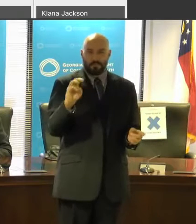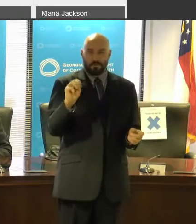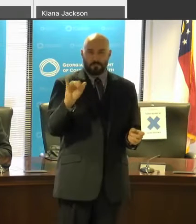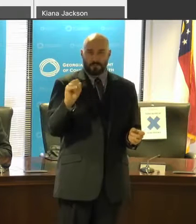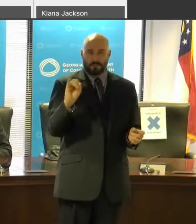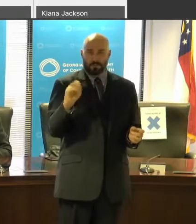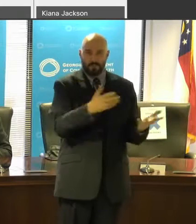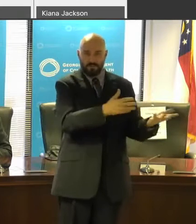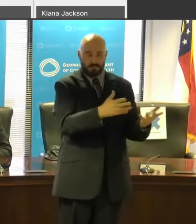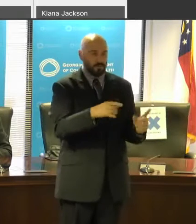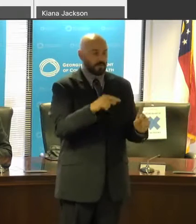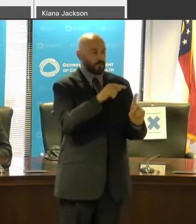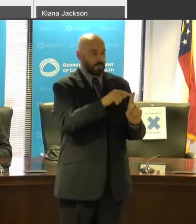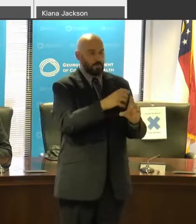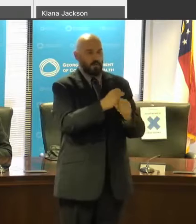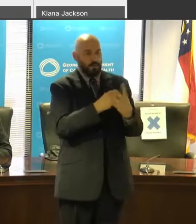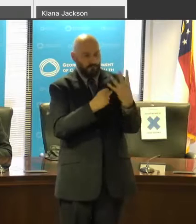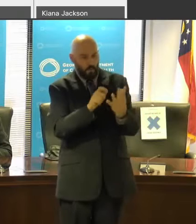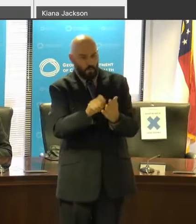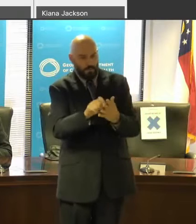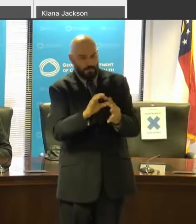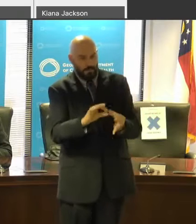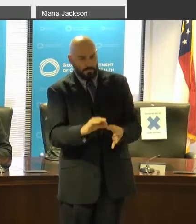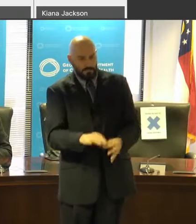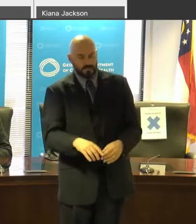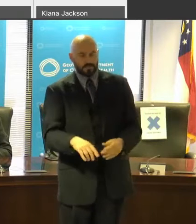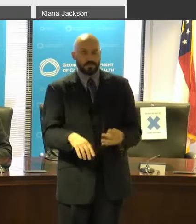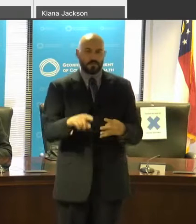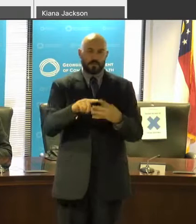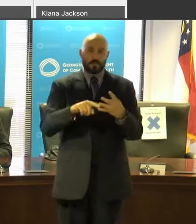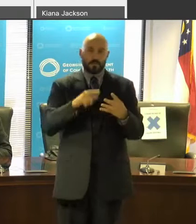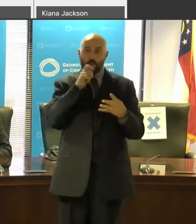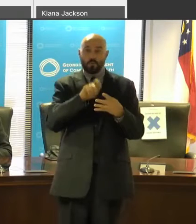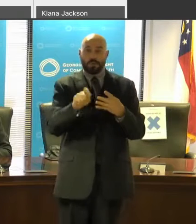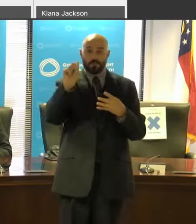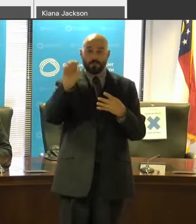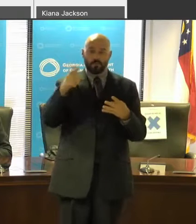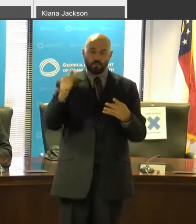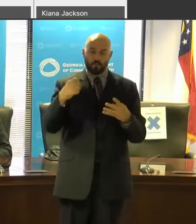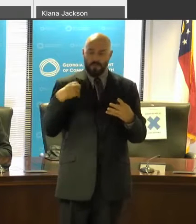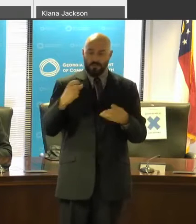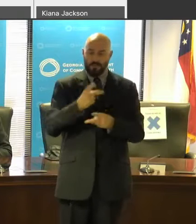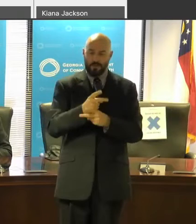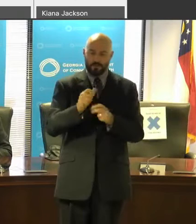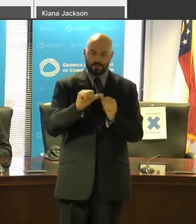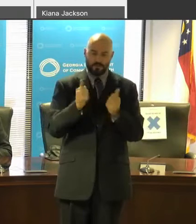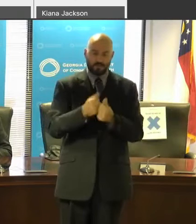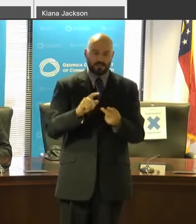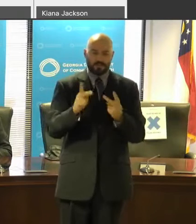4 written comments. Donna Knackers, Vice President of Reimbursement, Georgia Healthcare Association. Kim